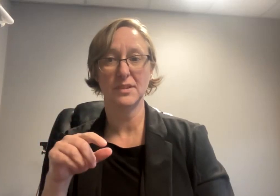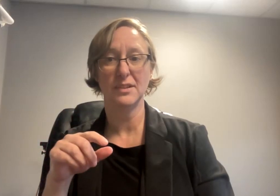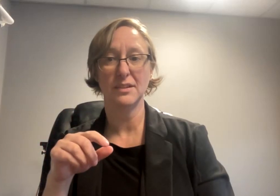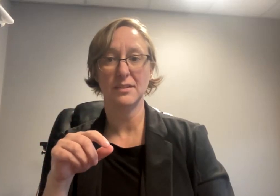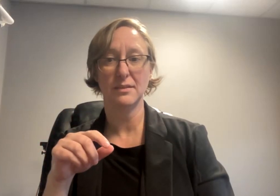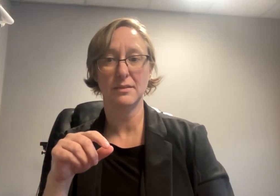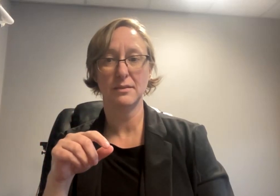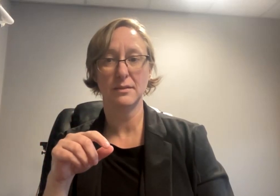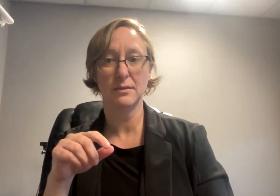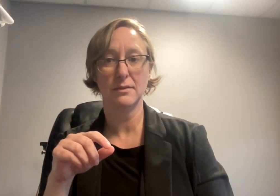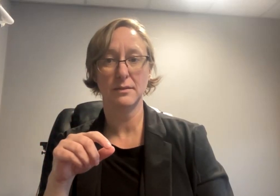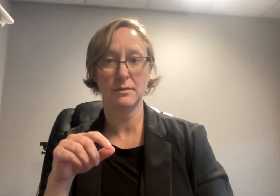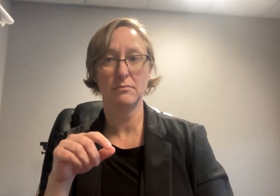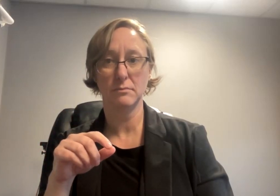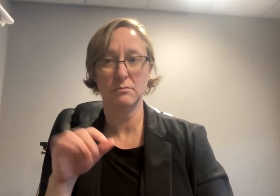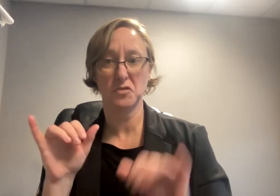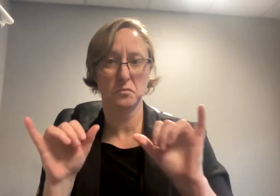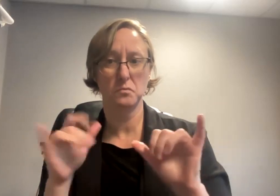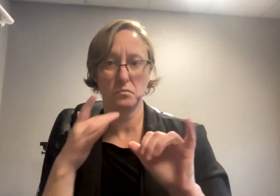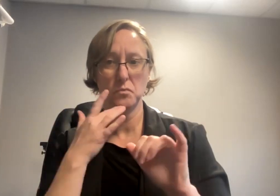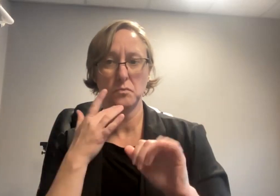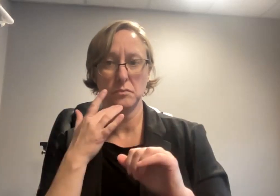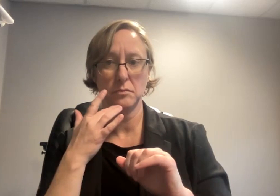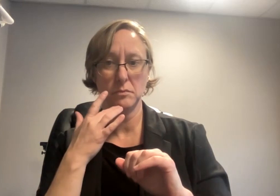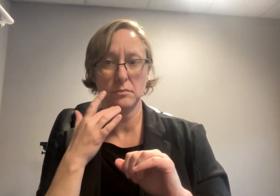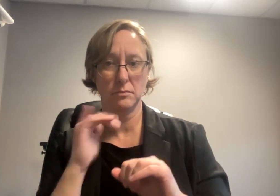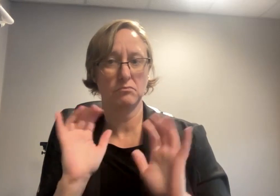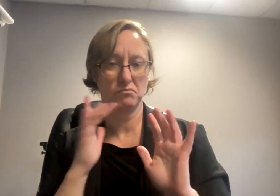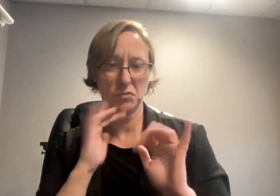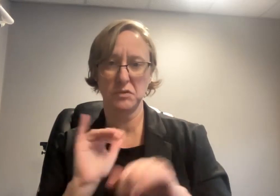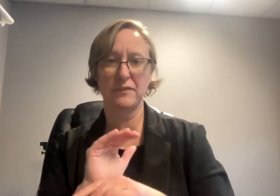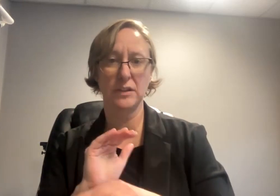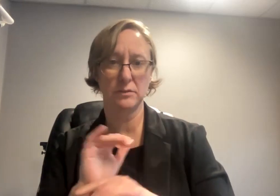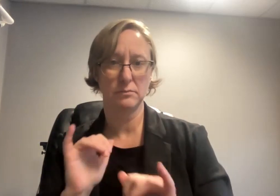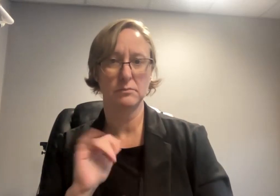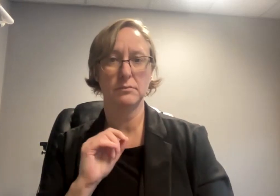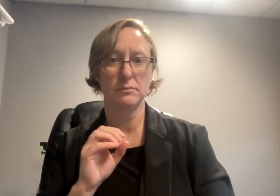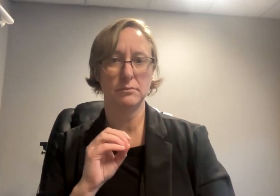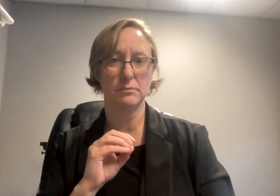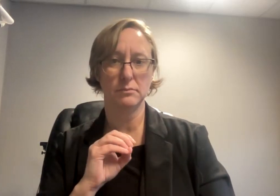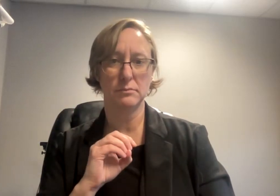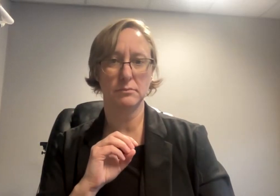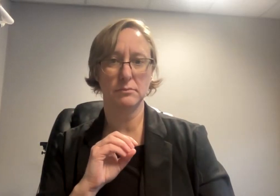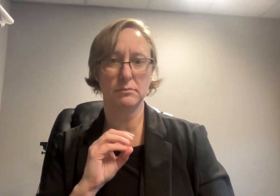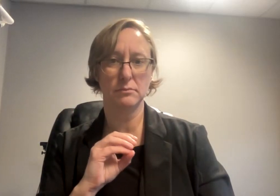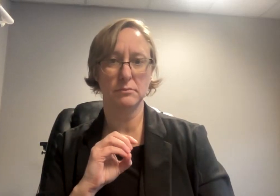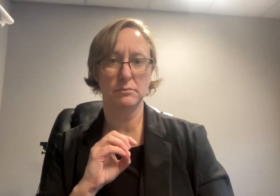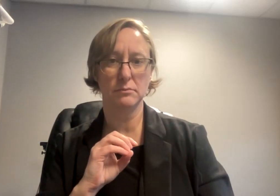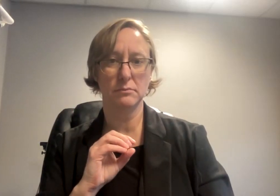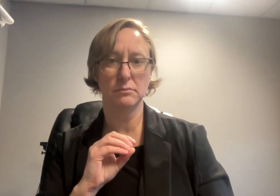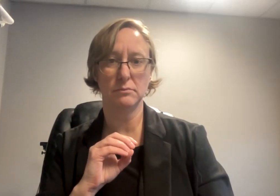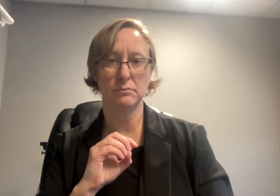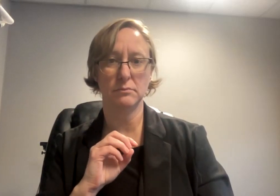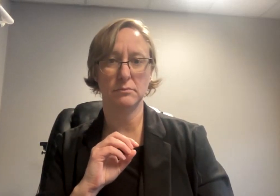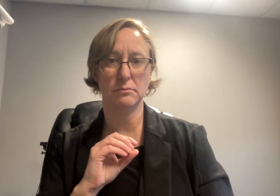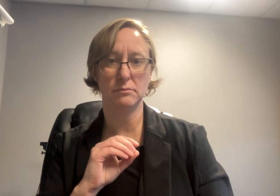After 3 is fine. After 3, Monday, Wednesday after 3. I can't do Tuesdays or Thursdays